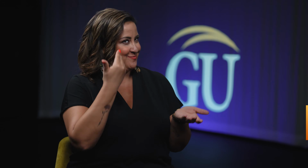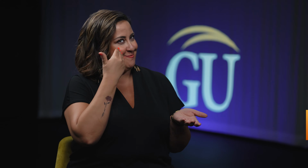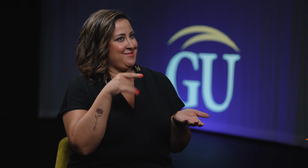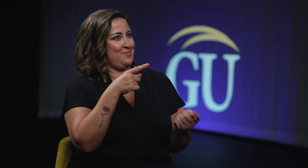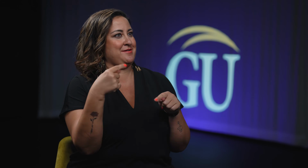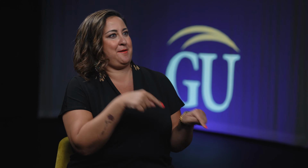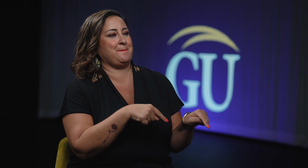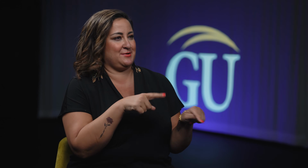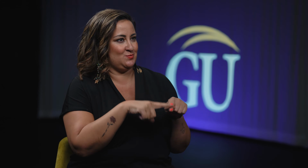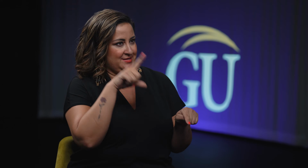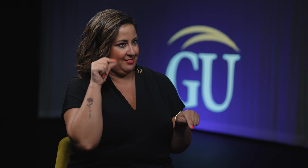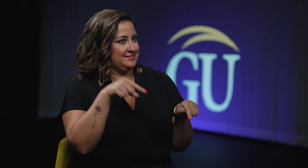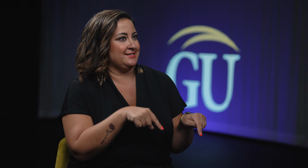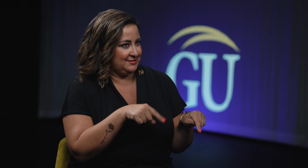I know that you came to Gallaudet from a small school.